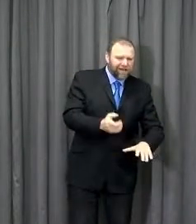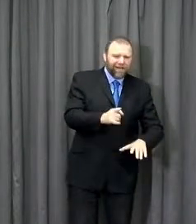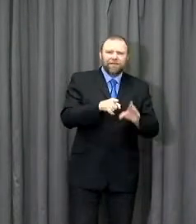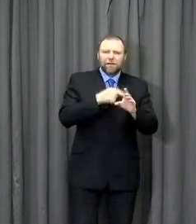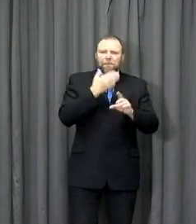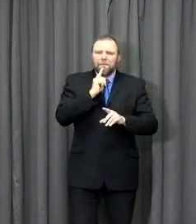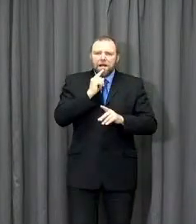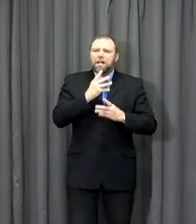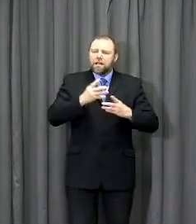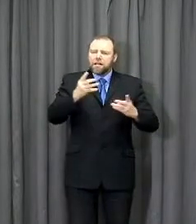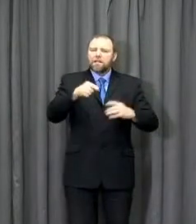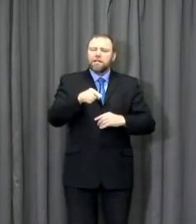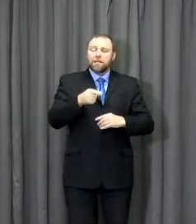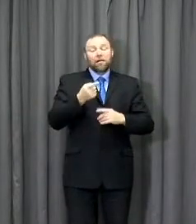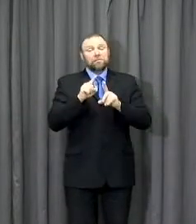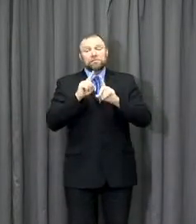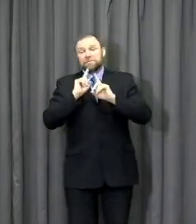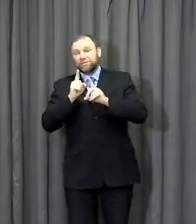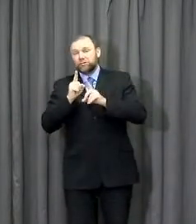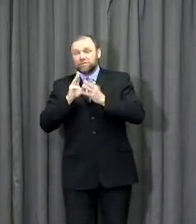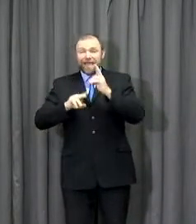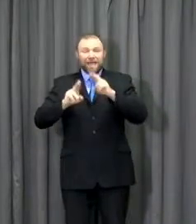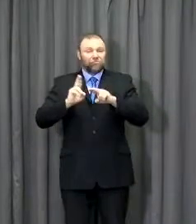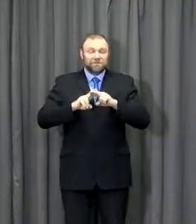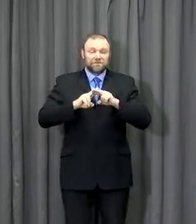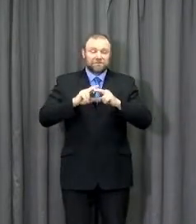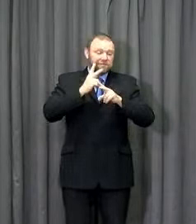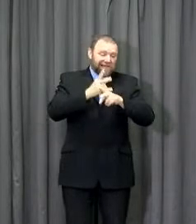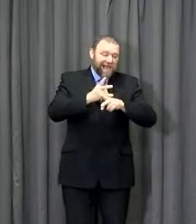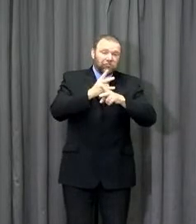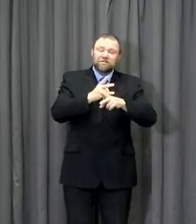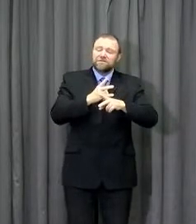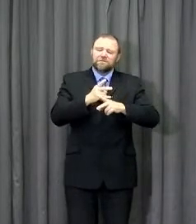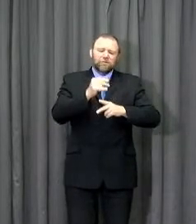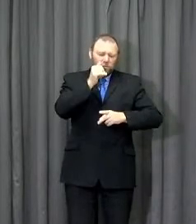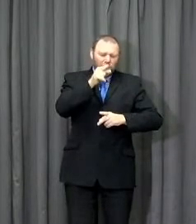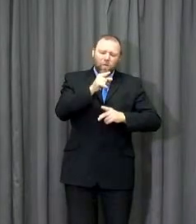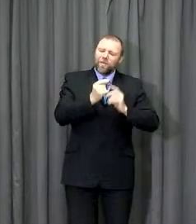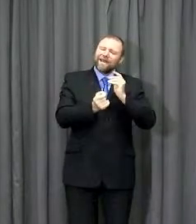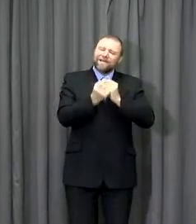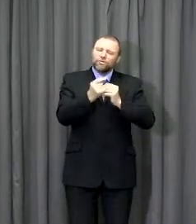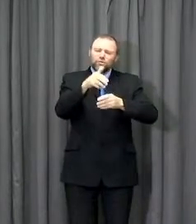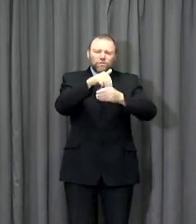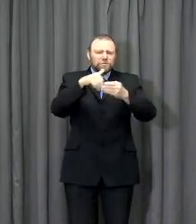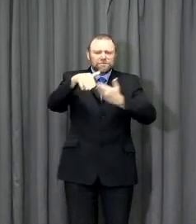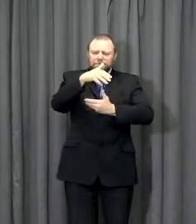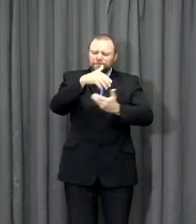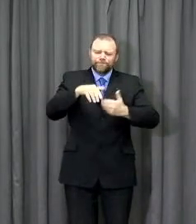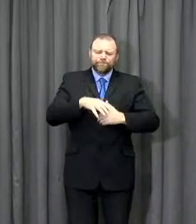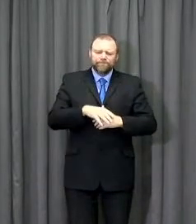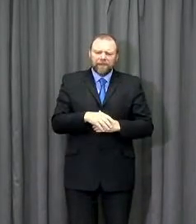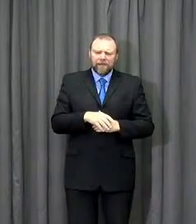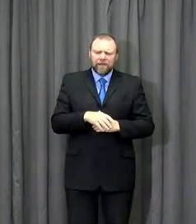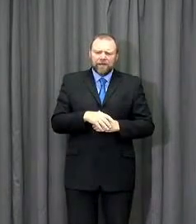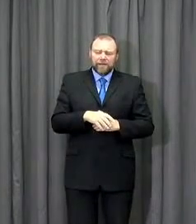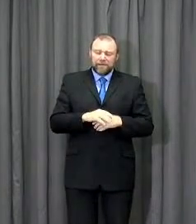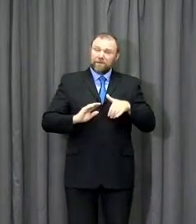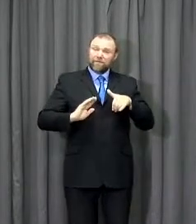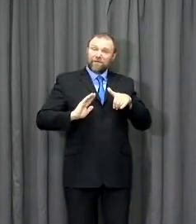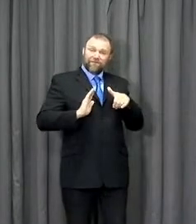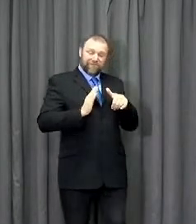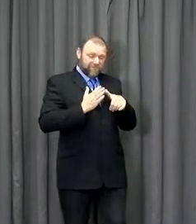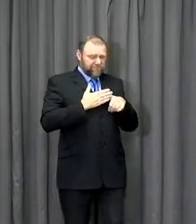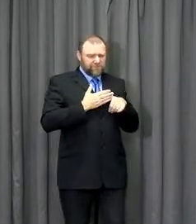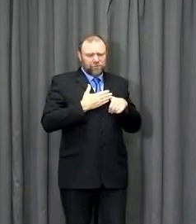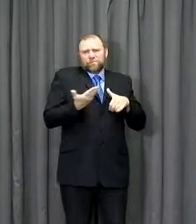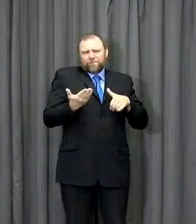for their teachers and for their parents and carers. You know, first and foremost, we worry about